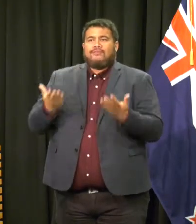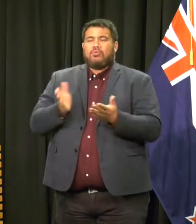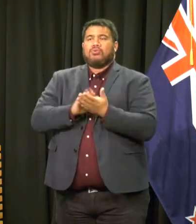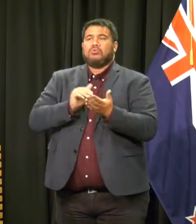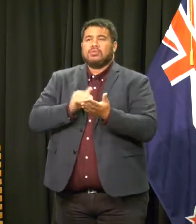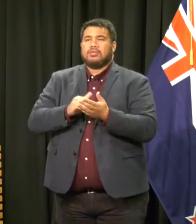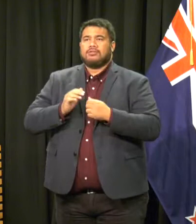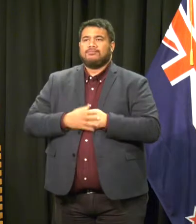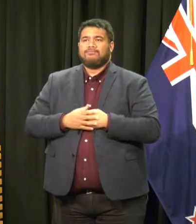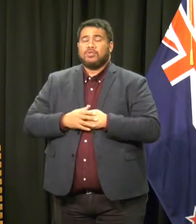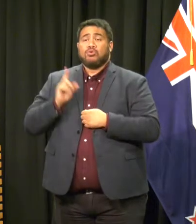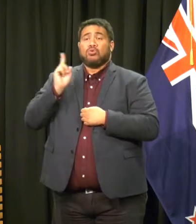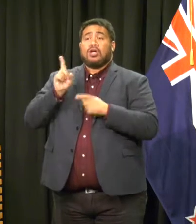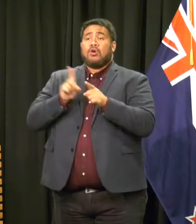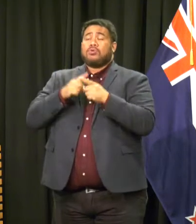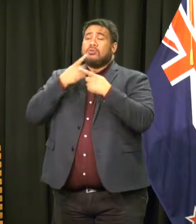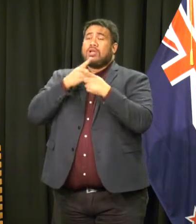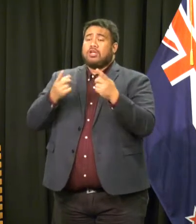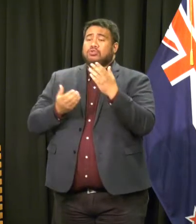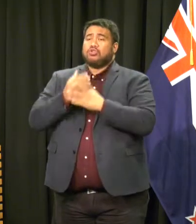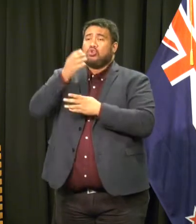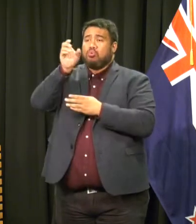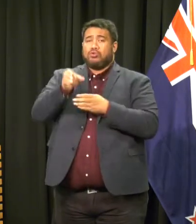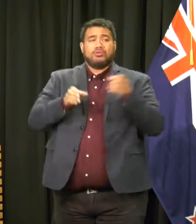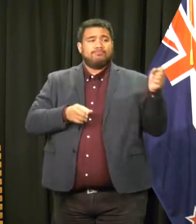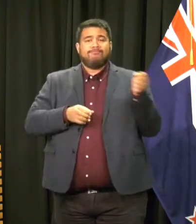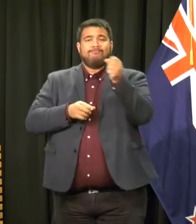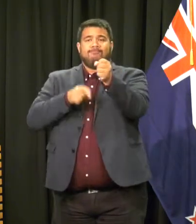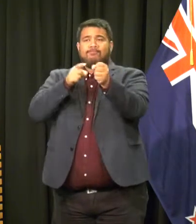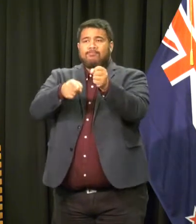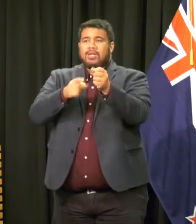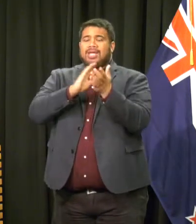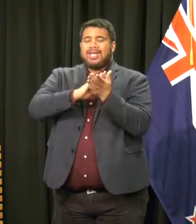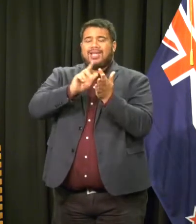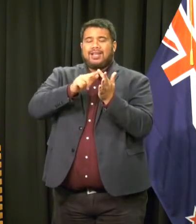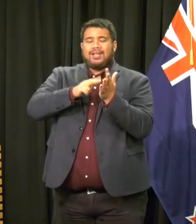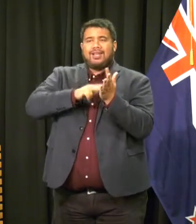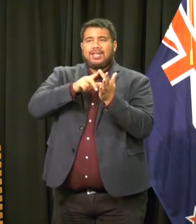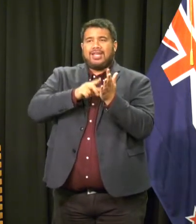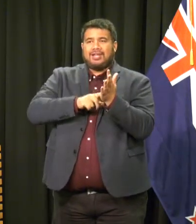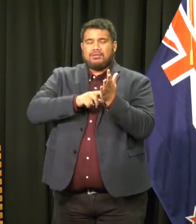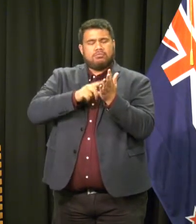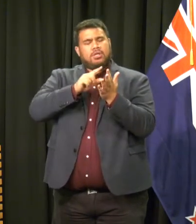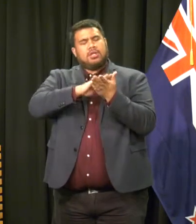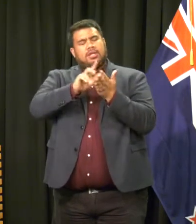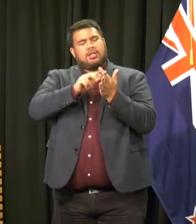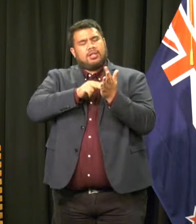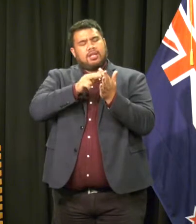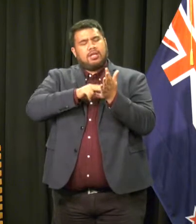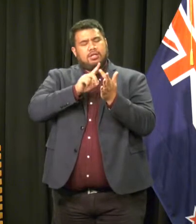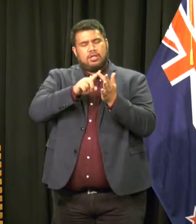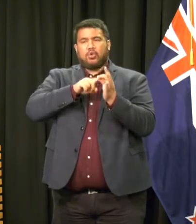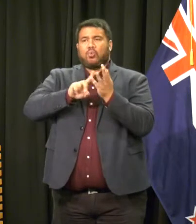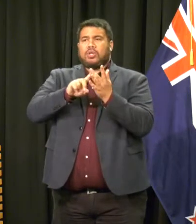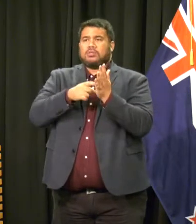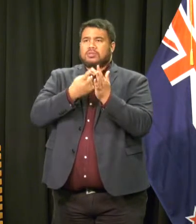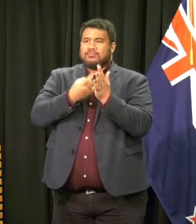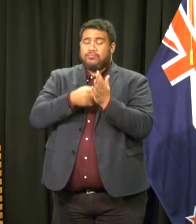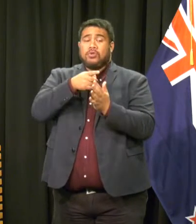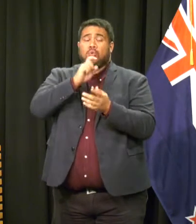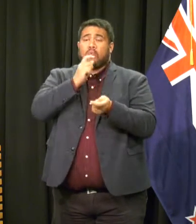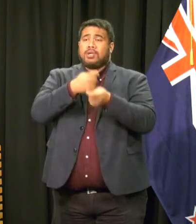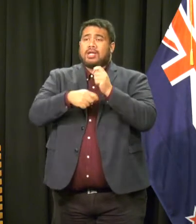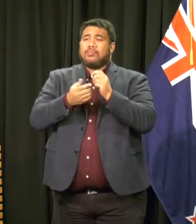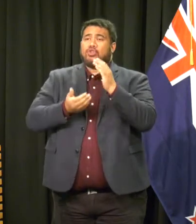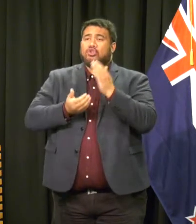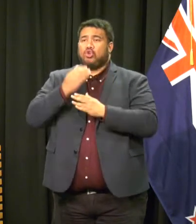announcing the appointment of Helene Quilter as the new Deputy State Services Commissioner to replace Debbie Power,